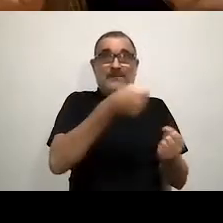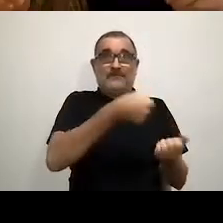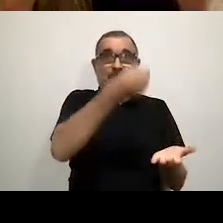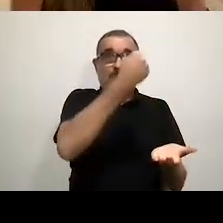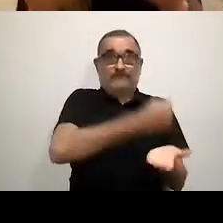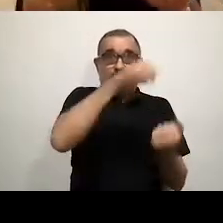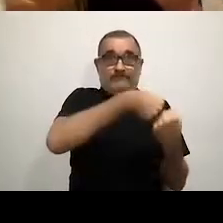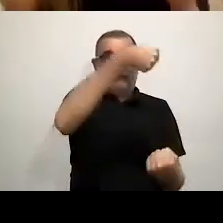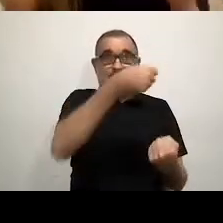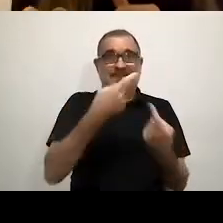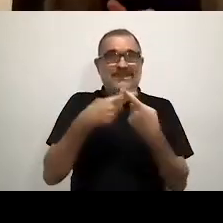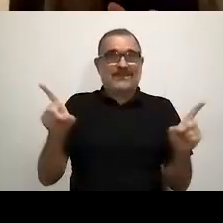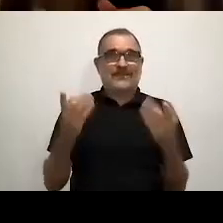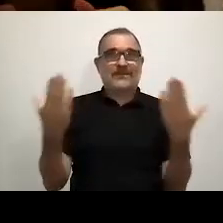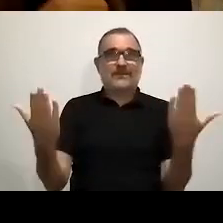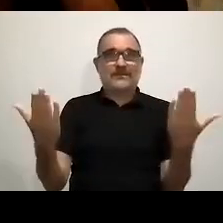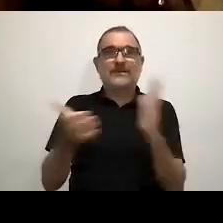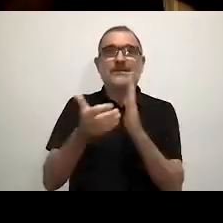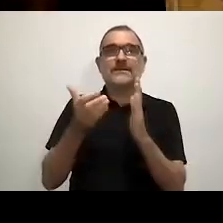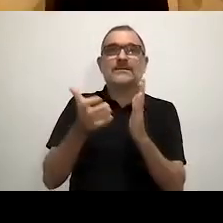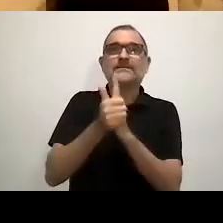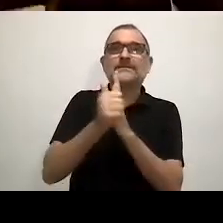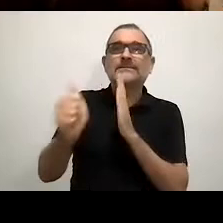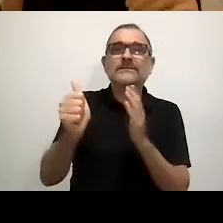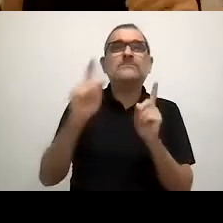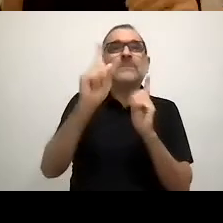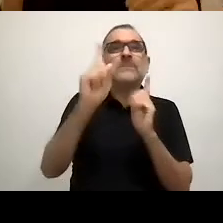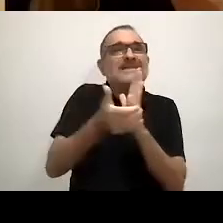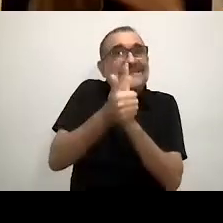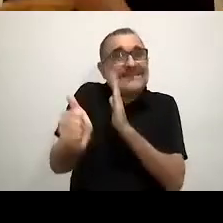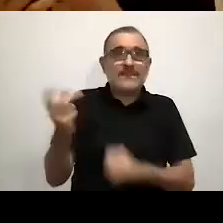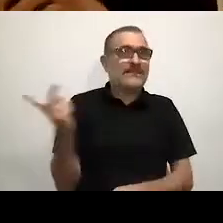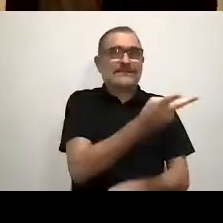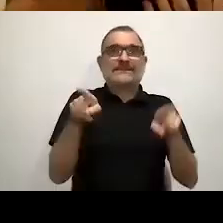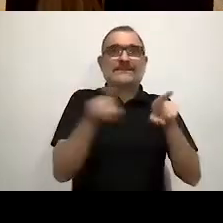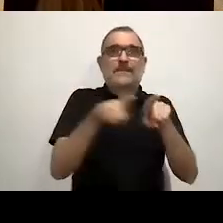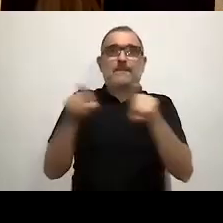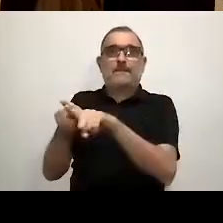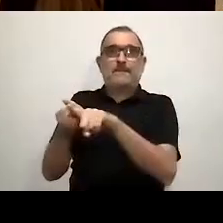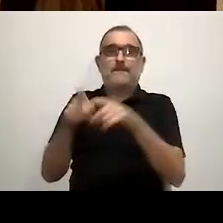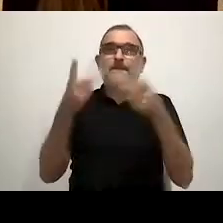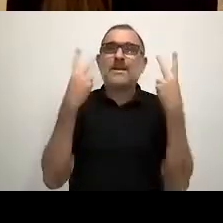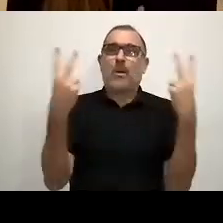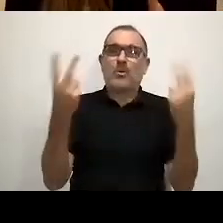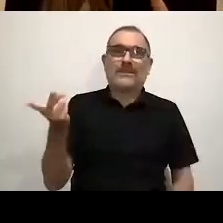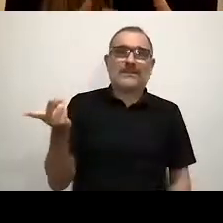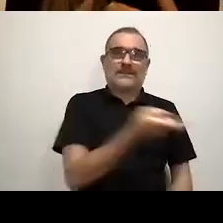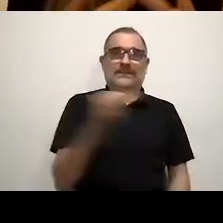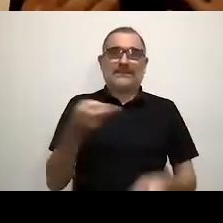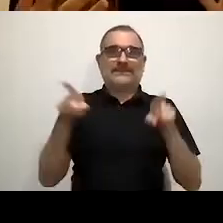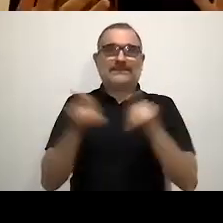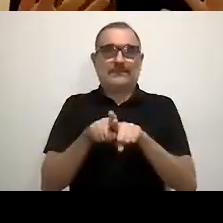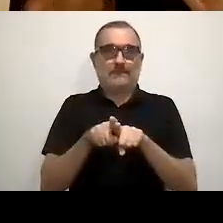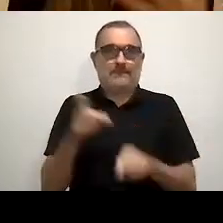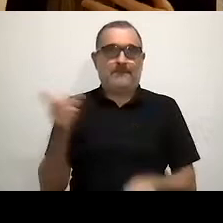So I'll explain what the difference is in the next slide, but just to know, the essential skills to prepare you is that you